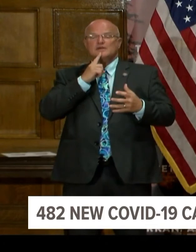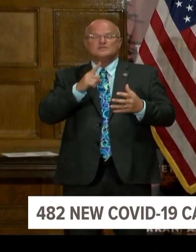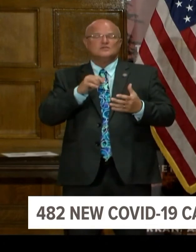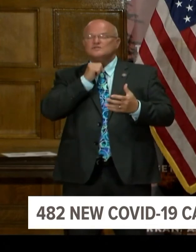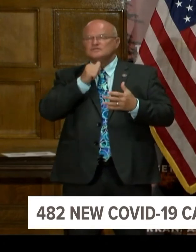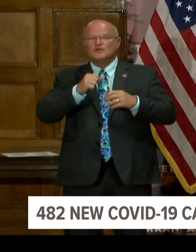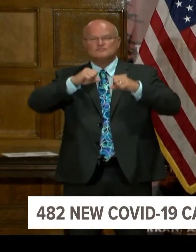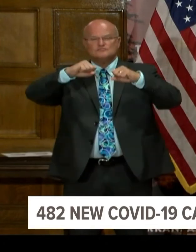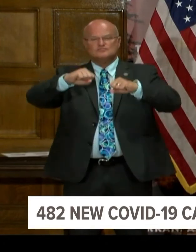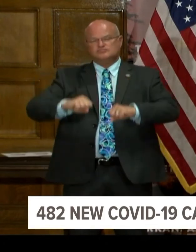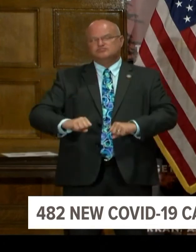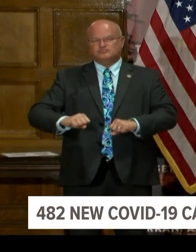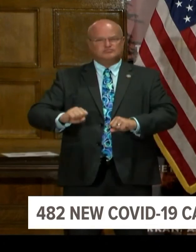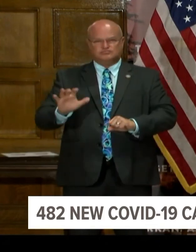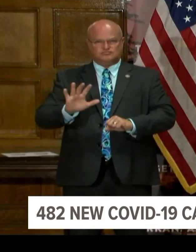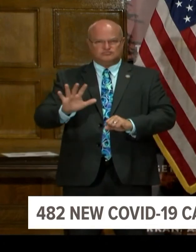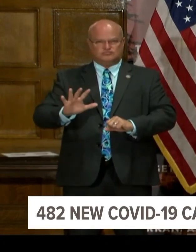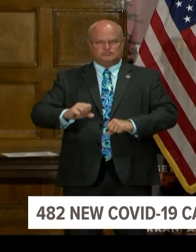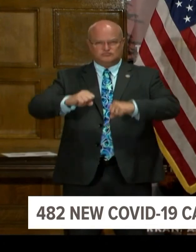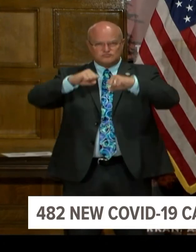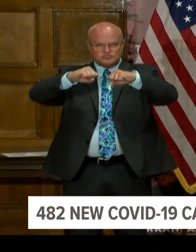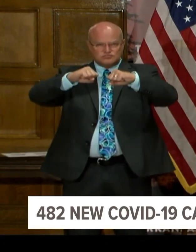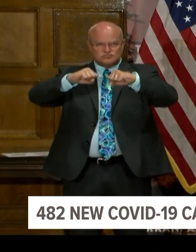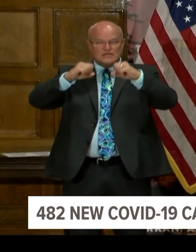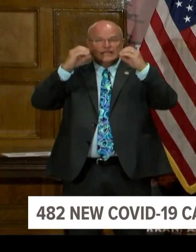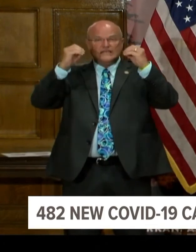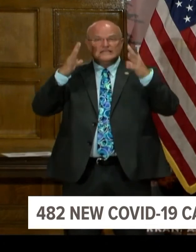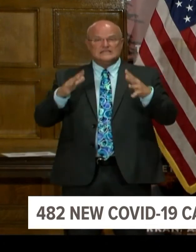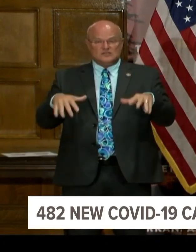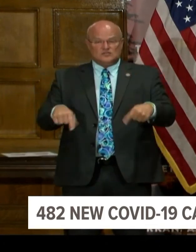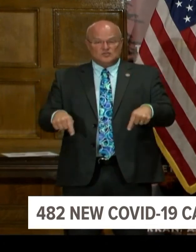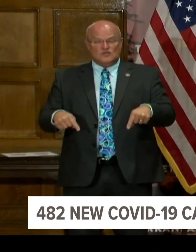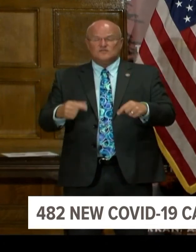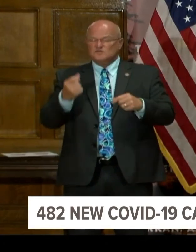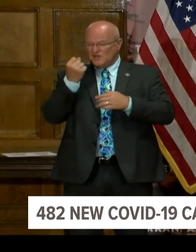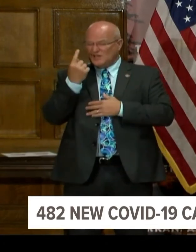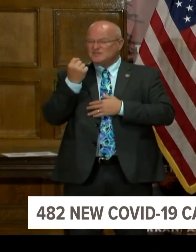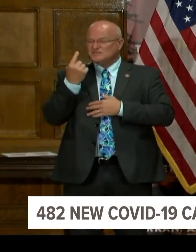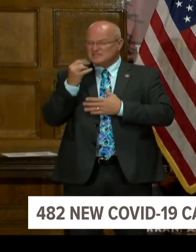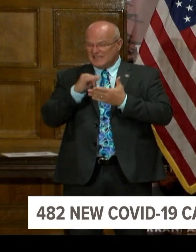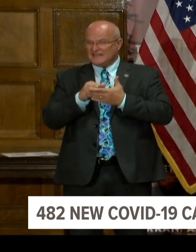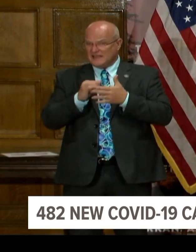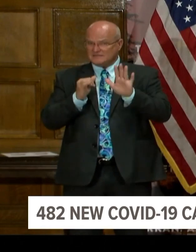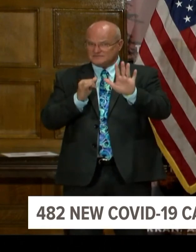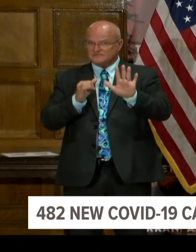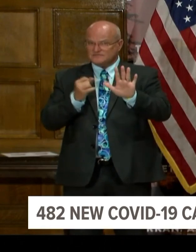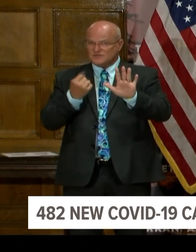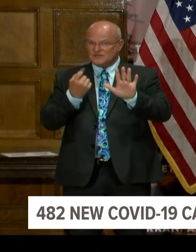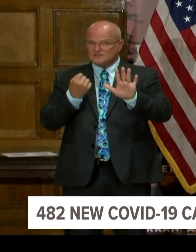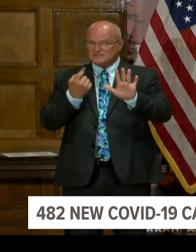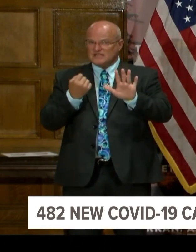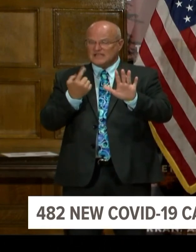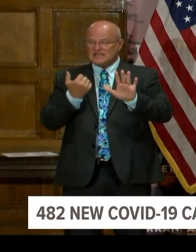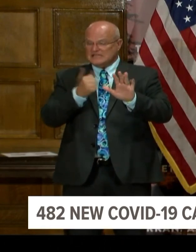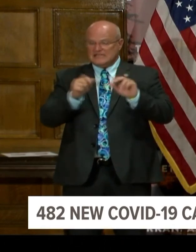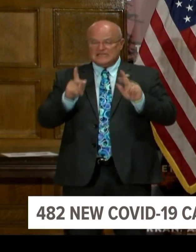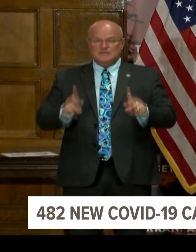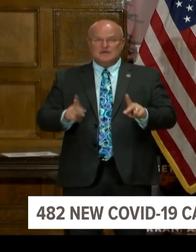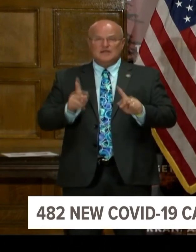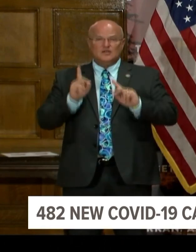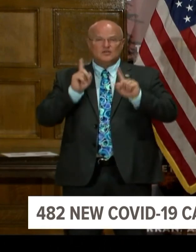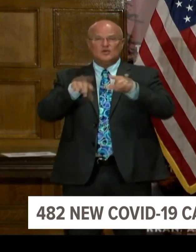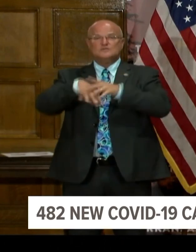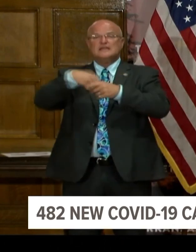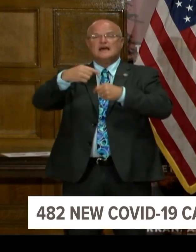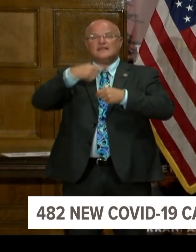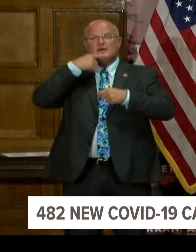let those down, and if a teacher is nervous, we hope that, and we understand that first of all, anybody who goes out